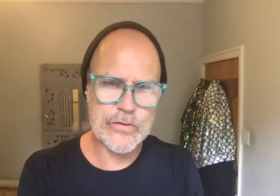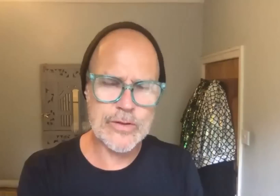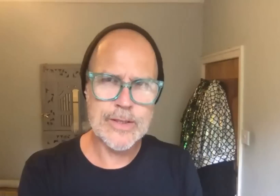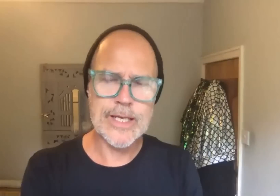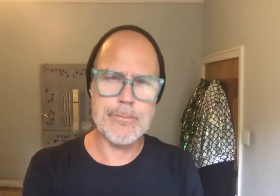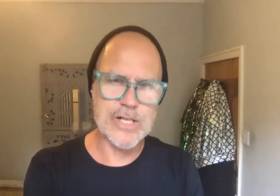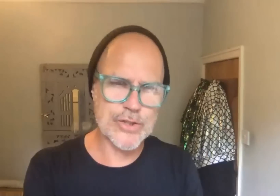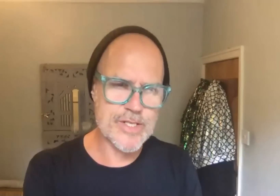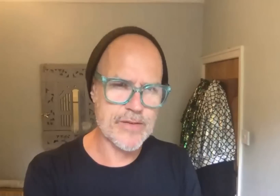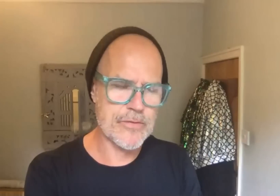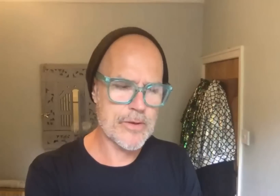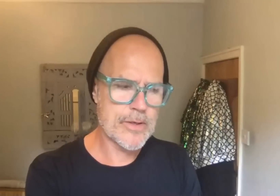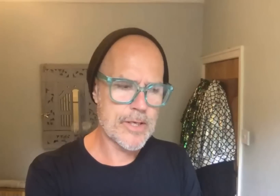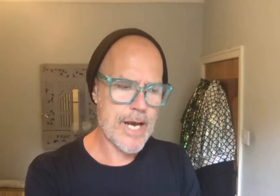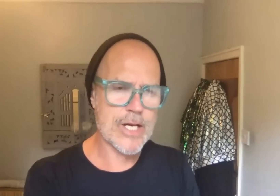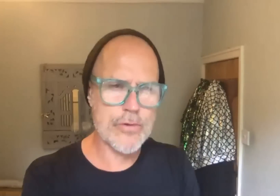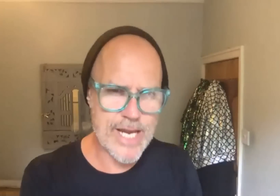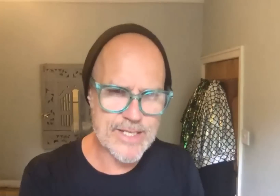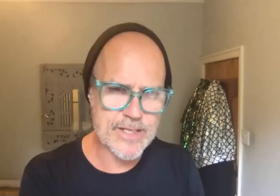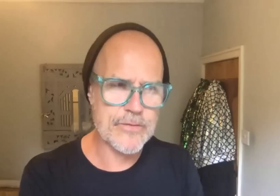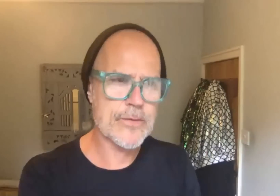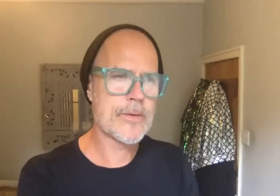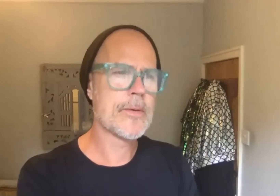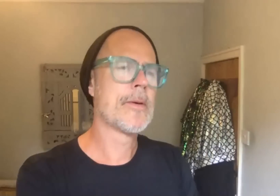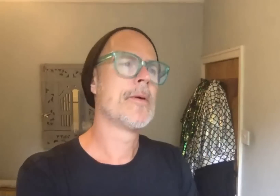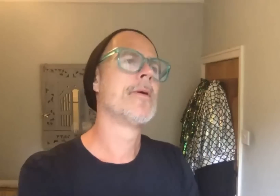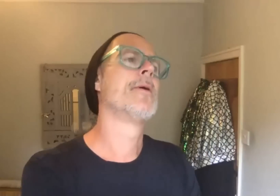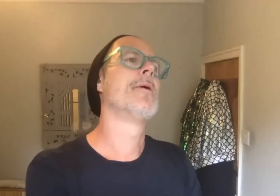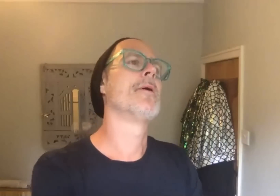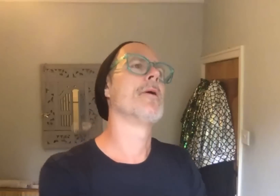demands imaginative and creative